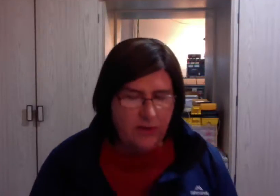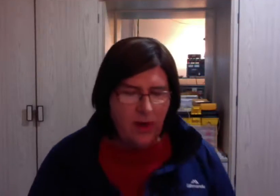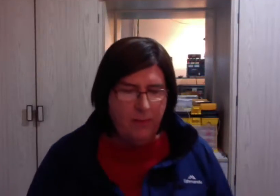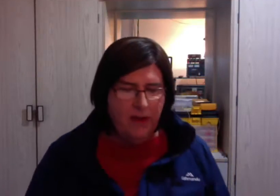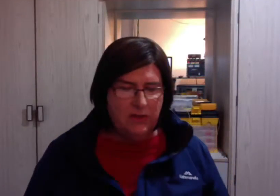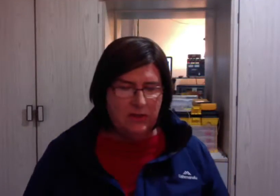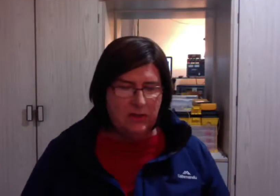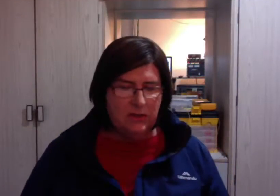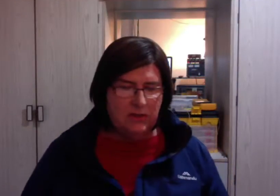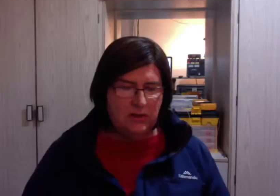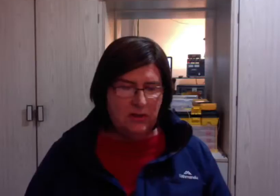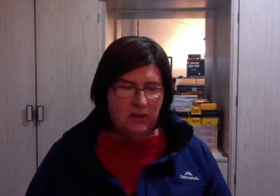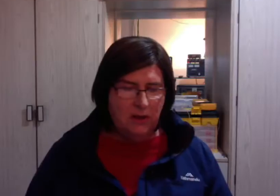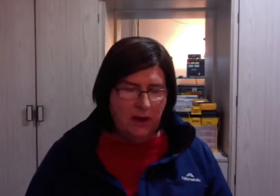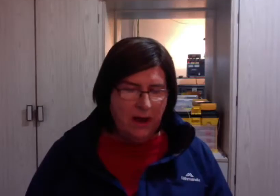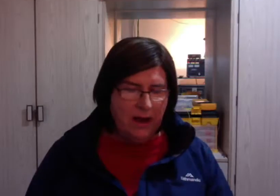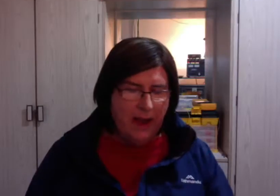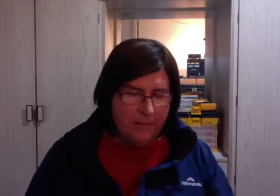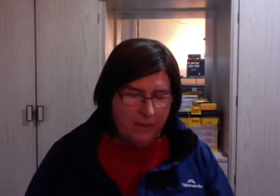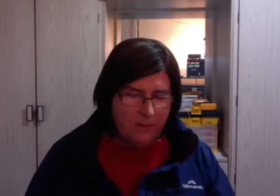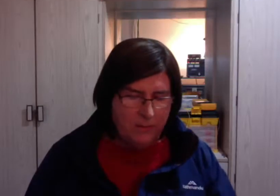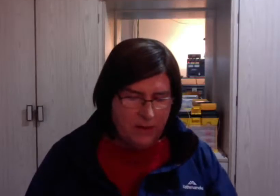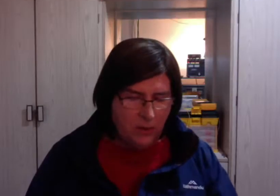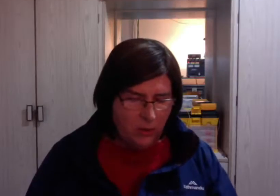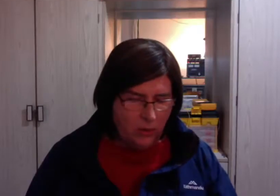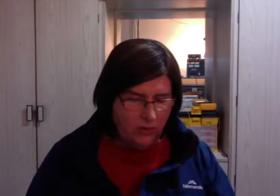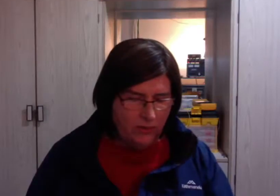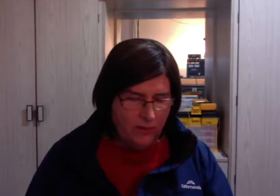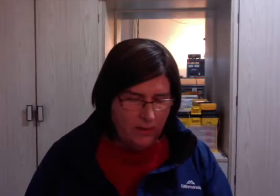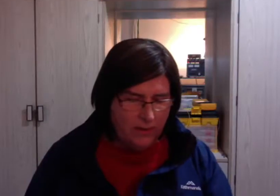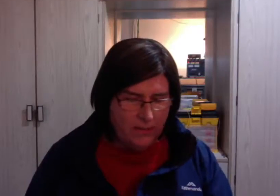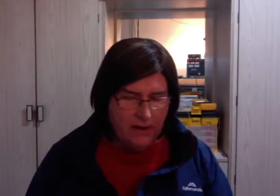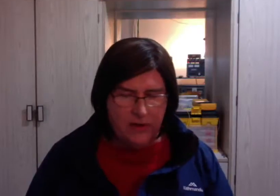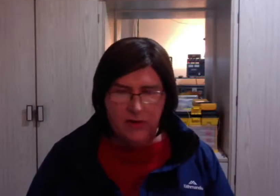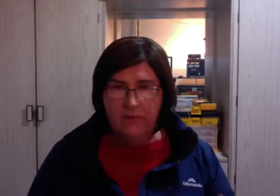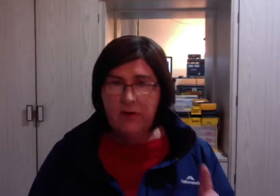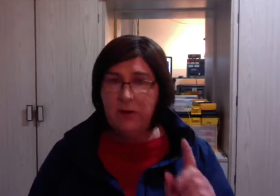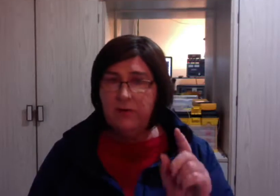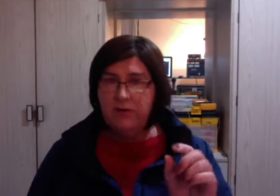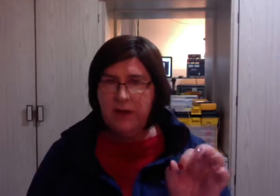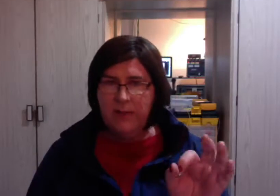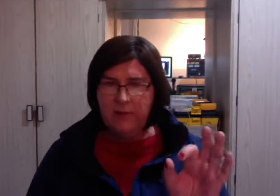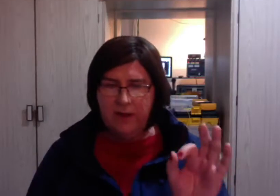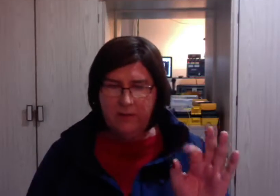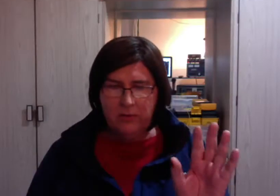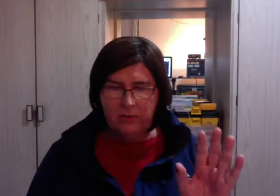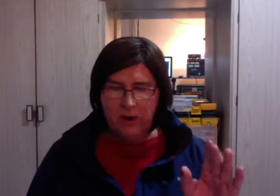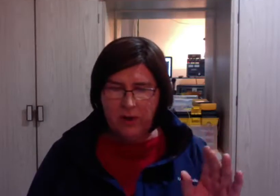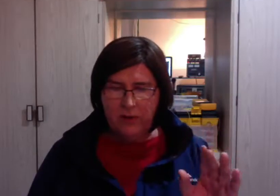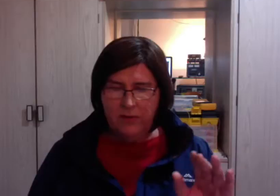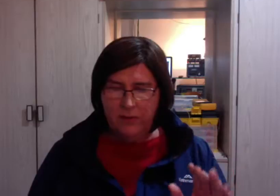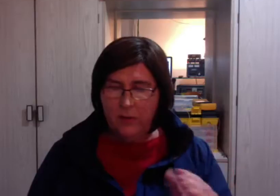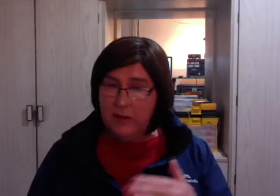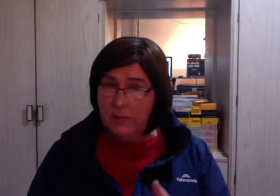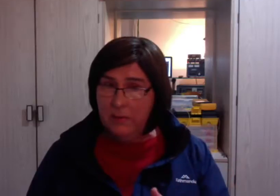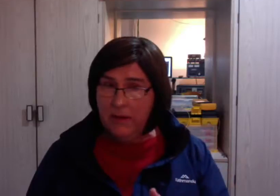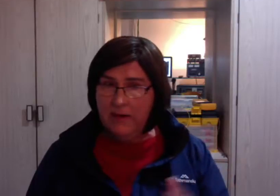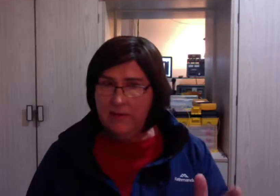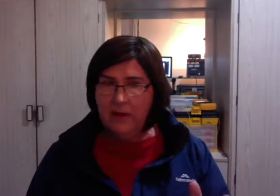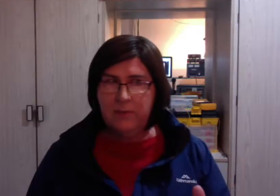Tire punctures happen because people are driving on sharp gravel roads or gibber plains, like